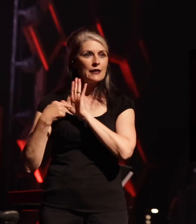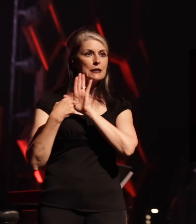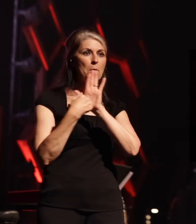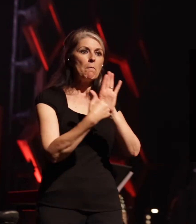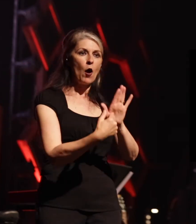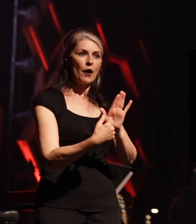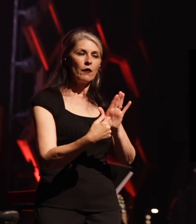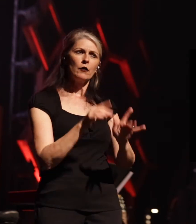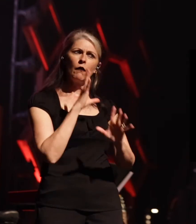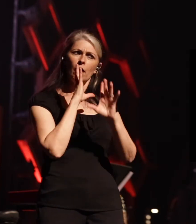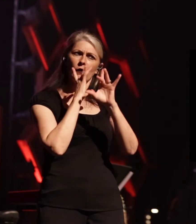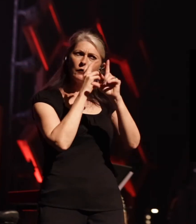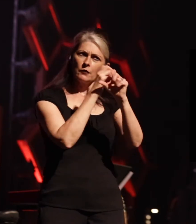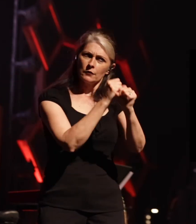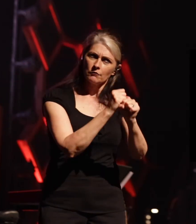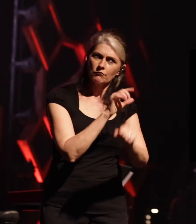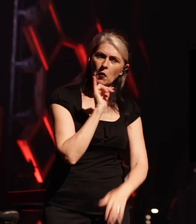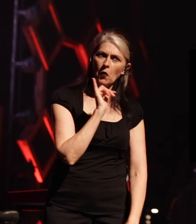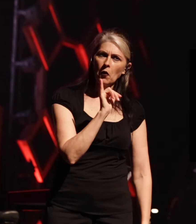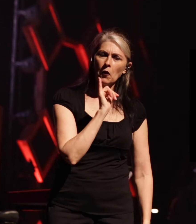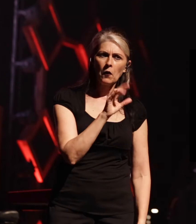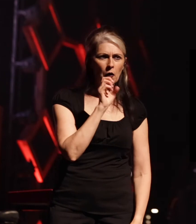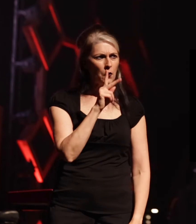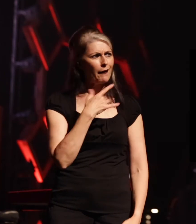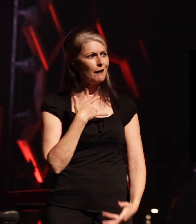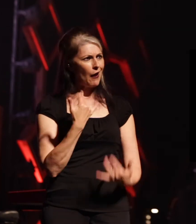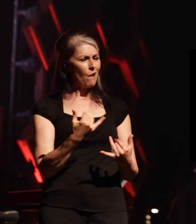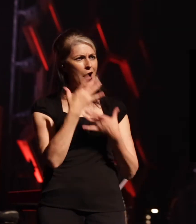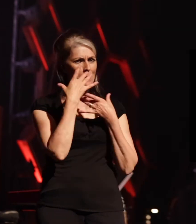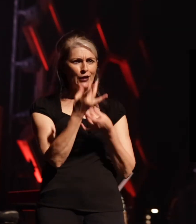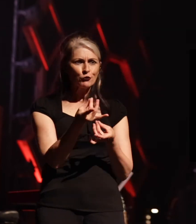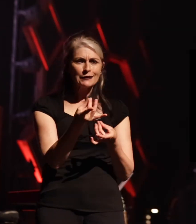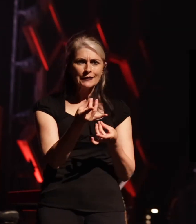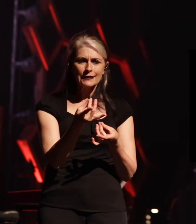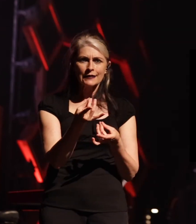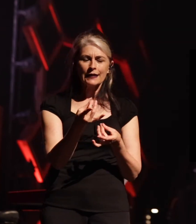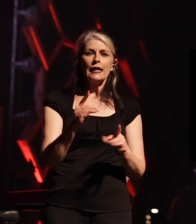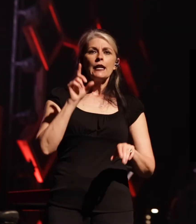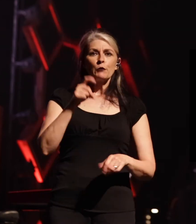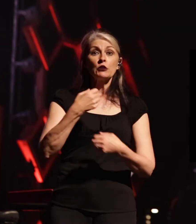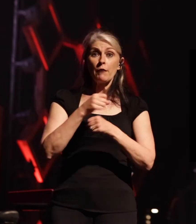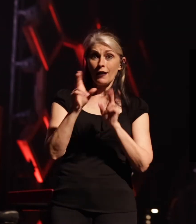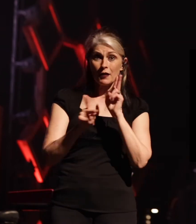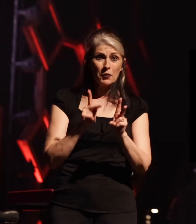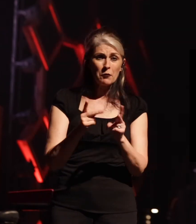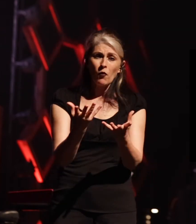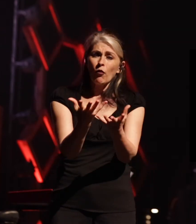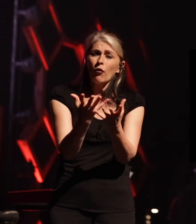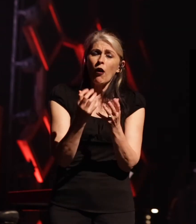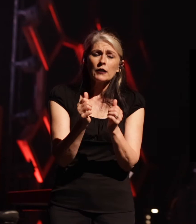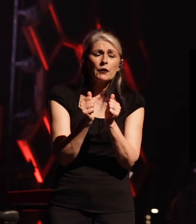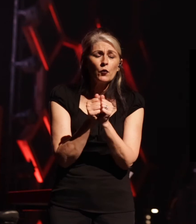us. That's something that okay, now I'm interested in that. This was even supposed to make the people want to long to be with God, to long to